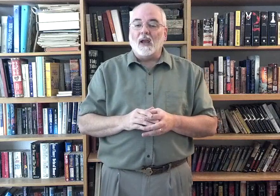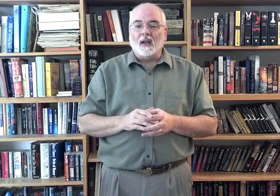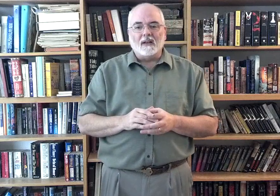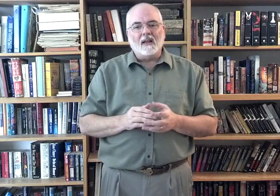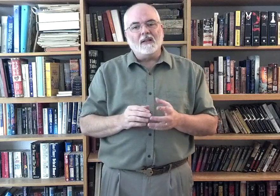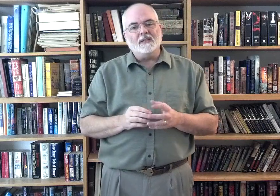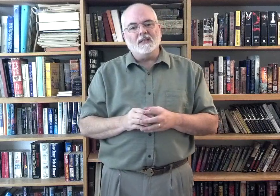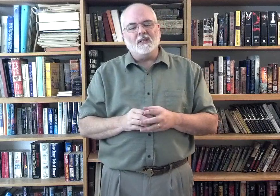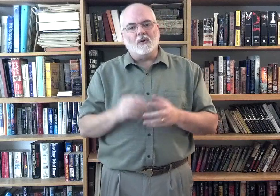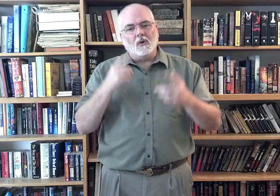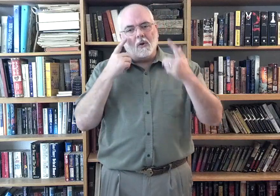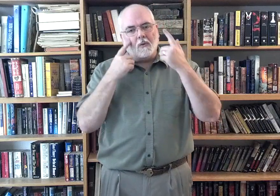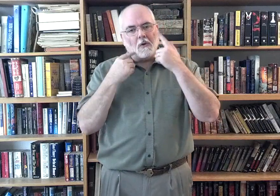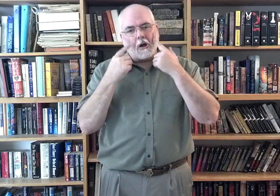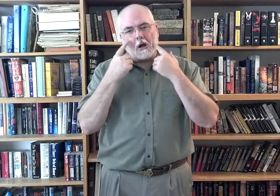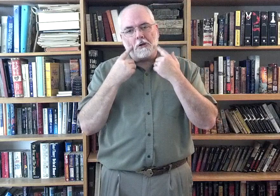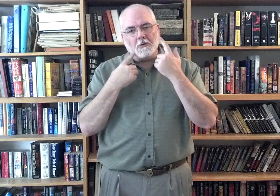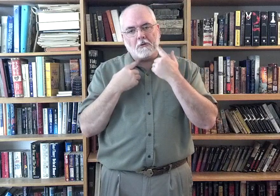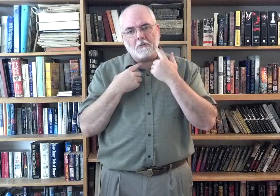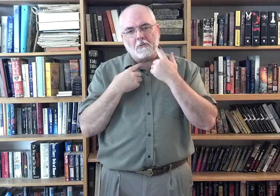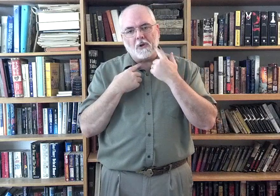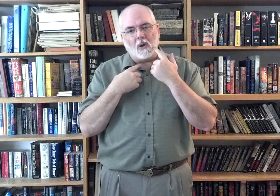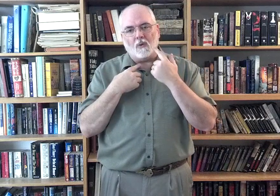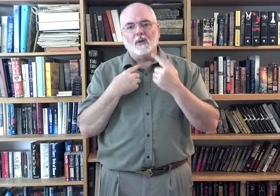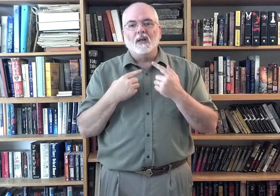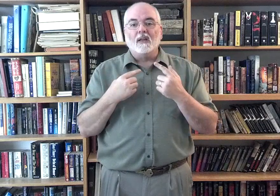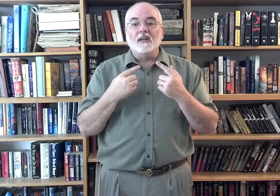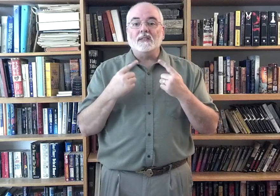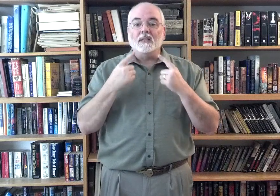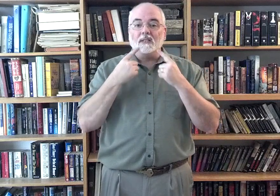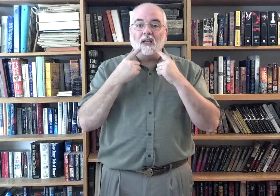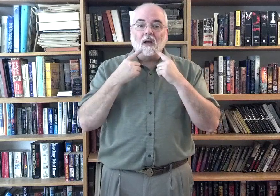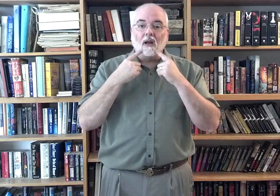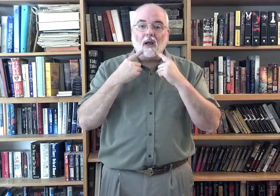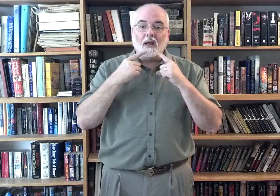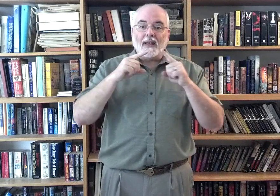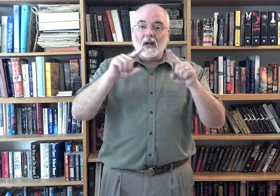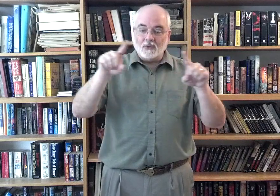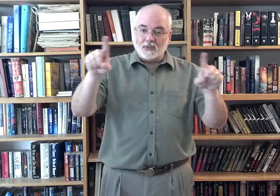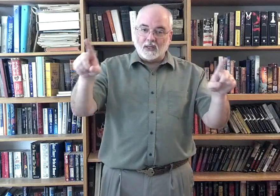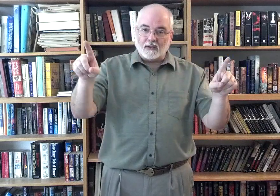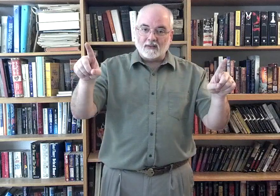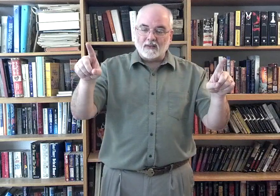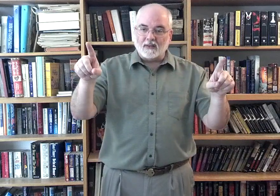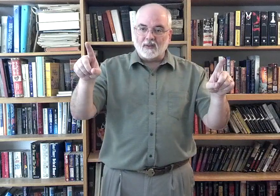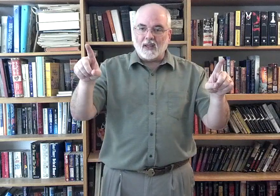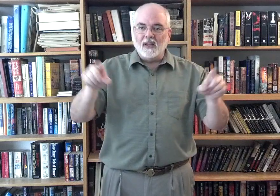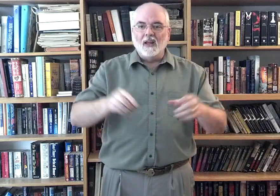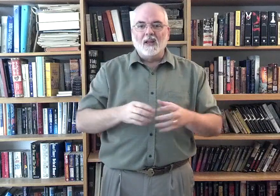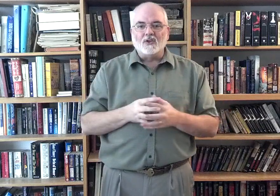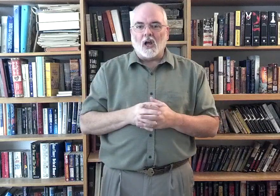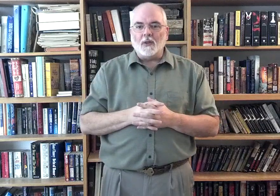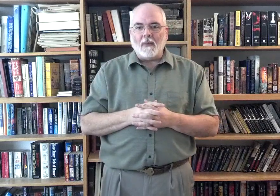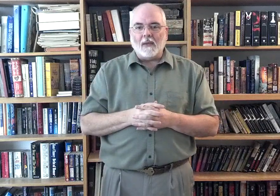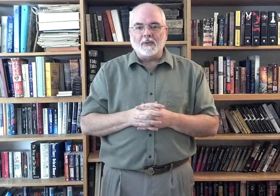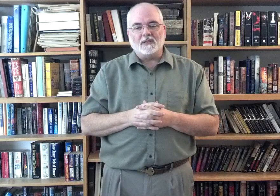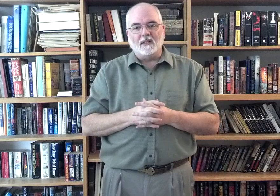Crying. Now, this isn't crying, no. This is announcing. Okay, John the Baptist didn't come